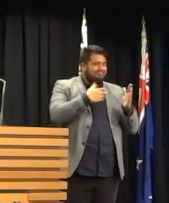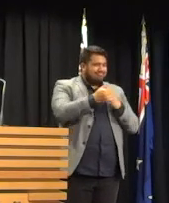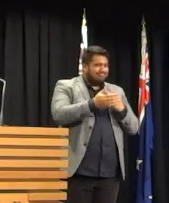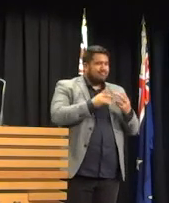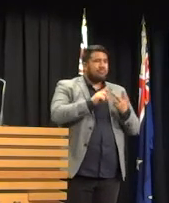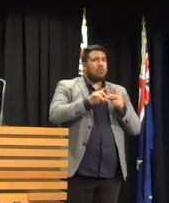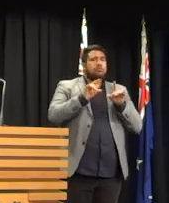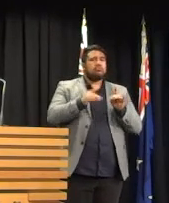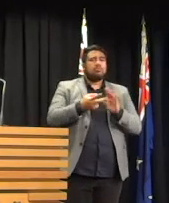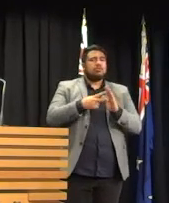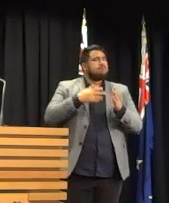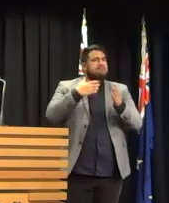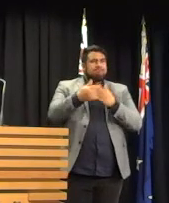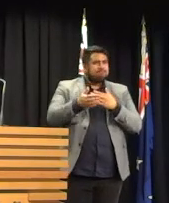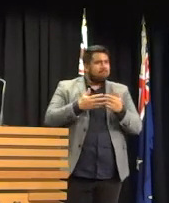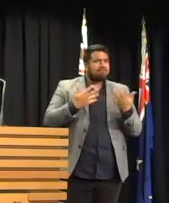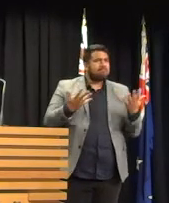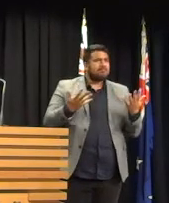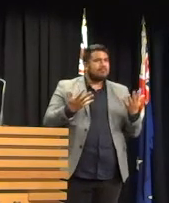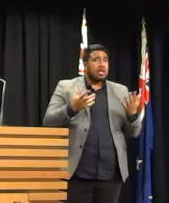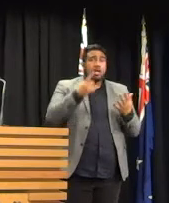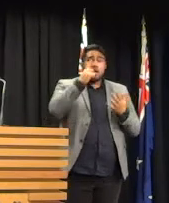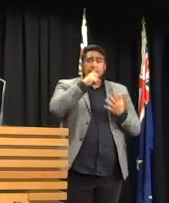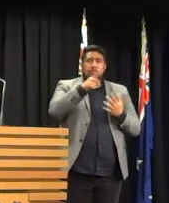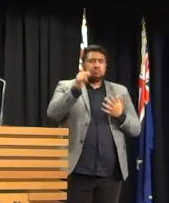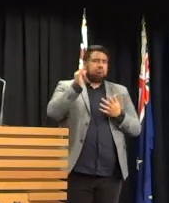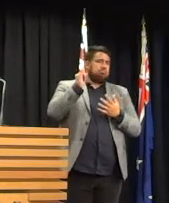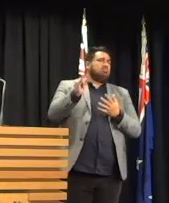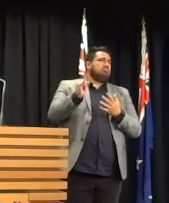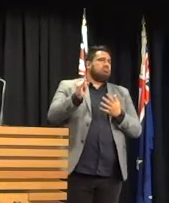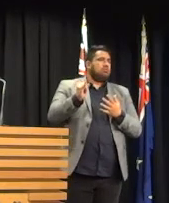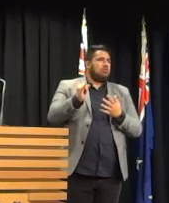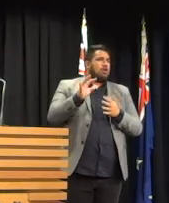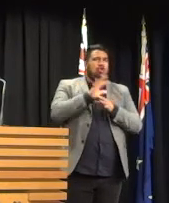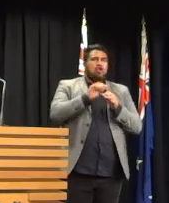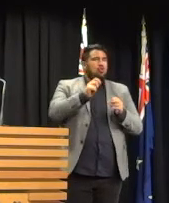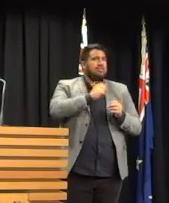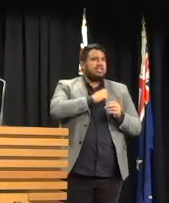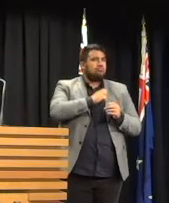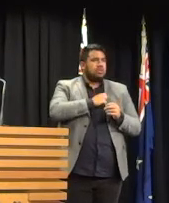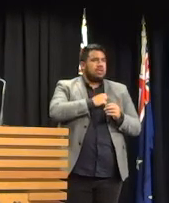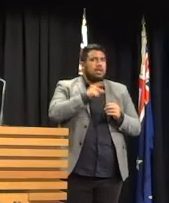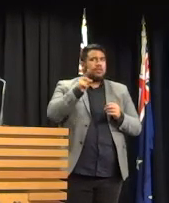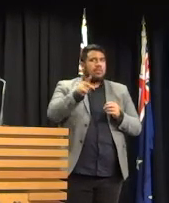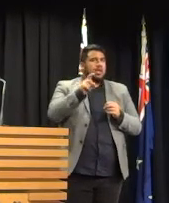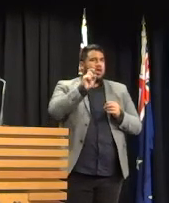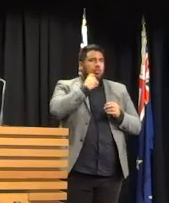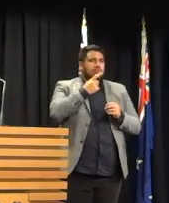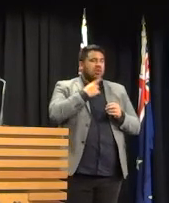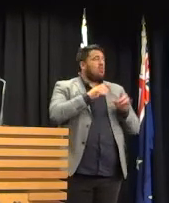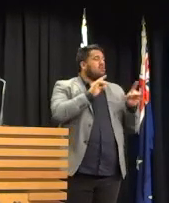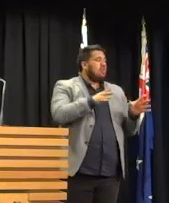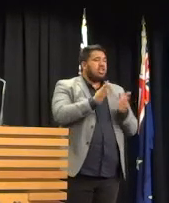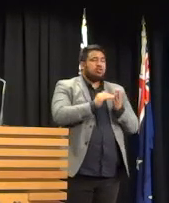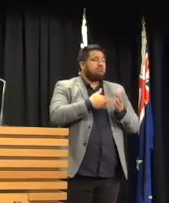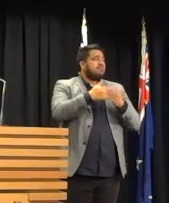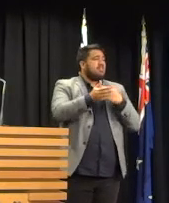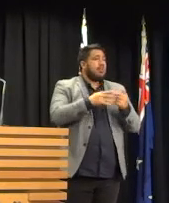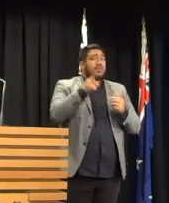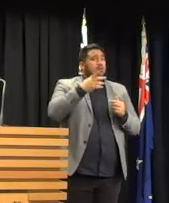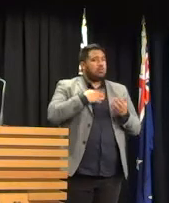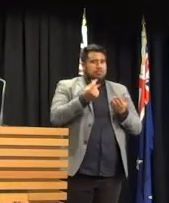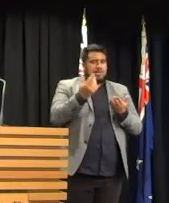Australia's policy, people who are unscrupulous people with no integrity will promote either destination for their financial